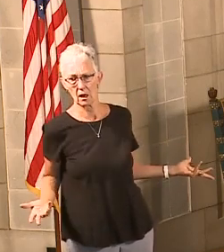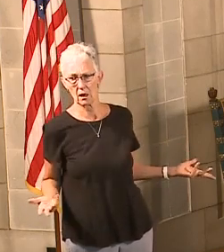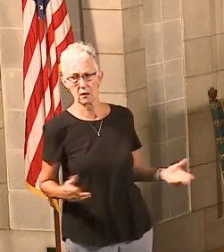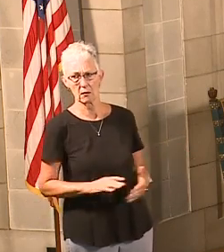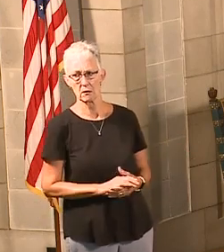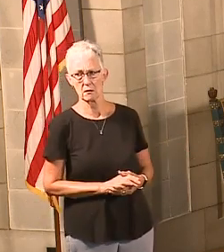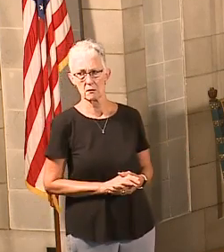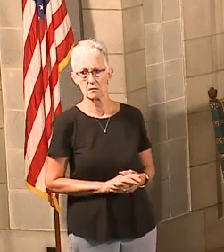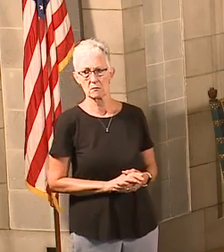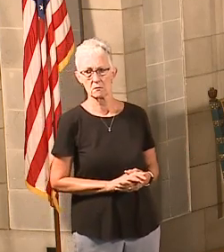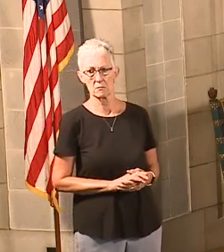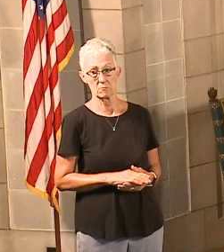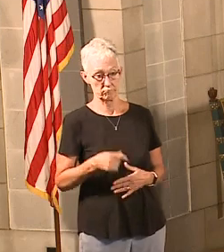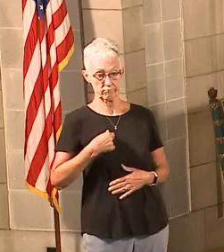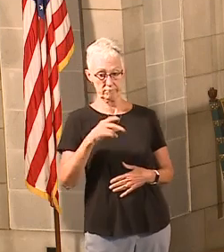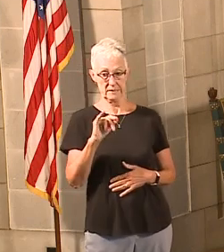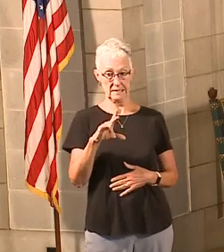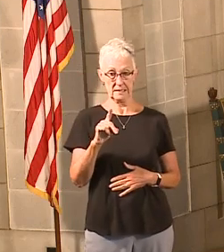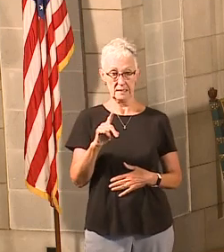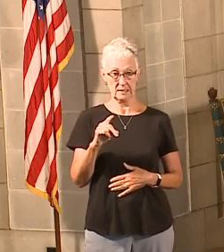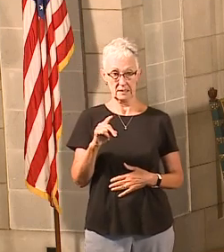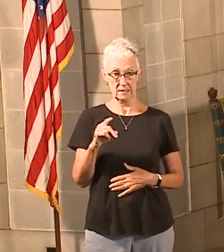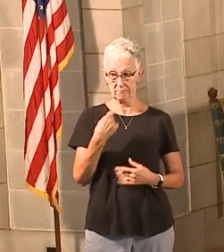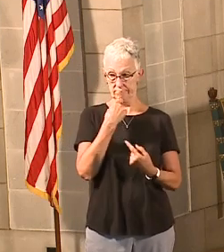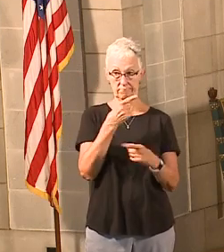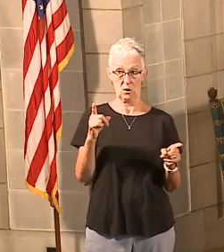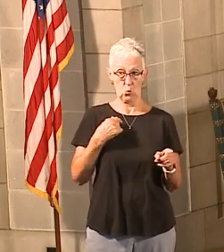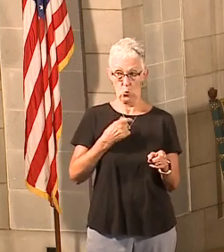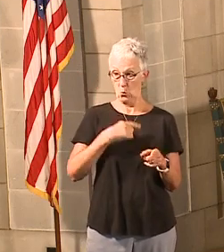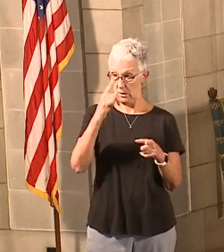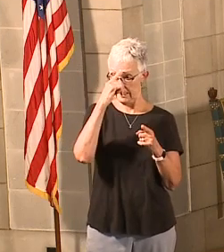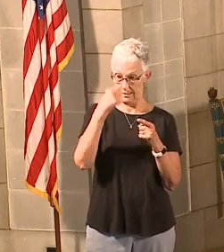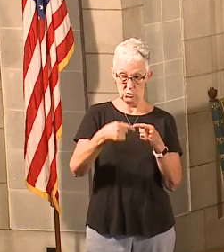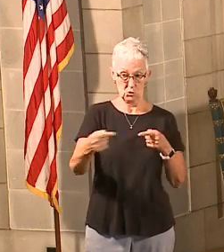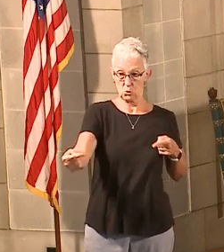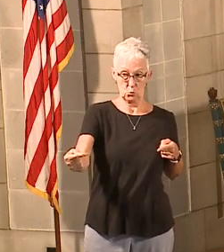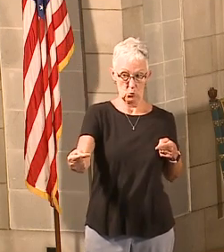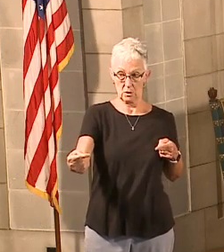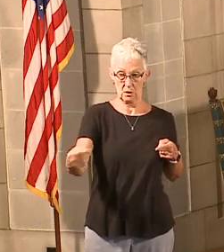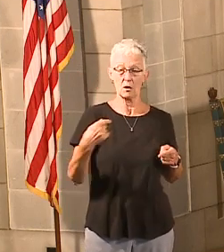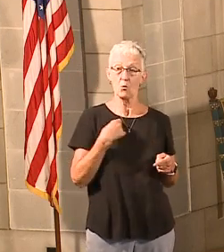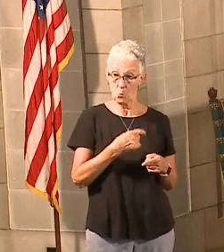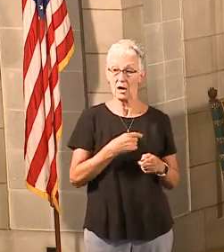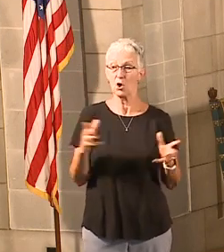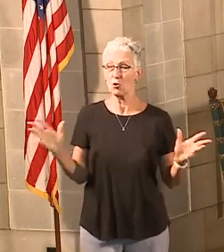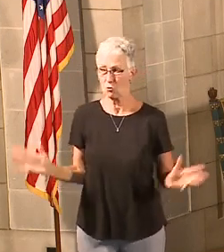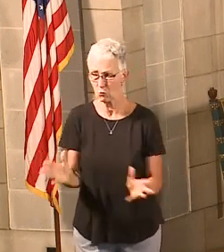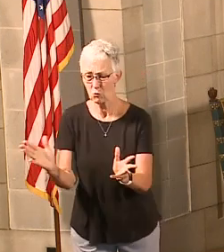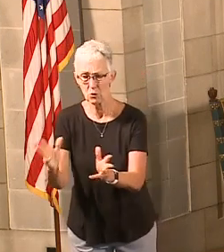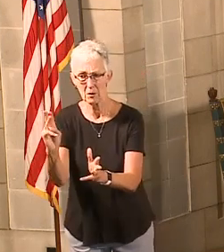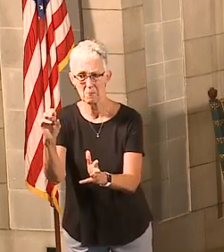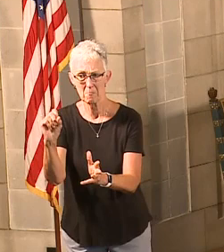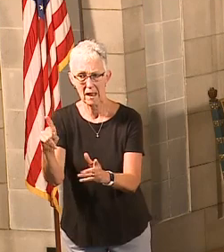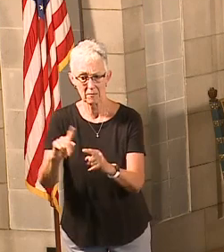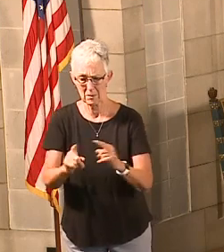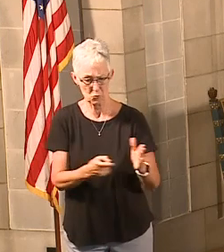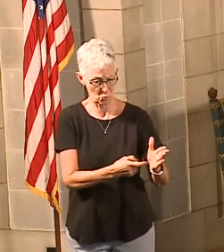we disagree with the course they're going down. We certainly encourage masks. We think people should use masks in the appropriate